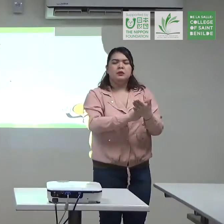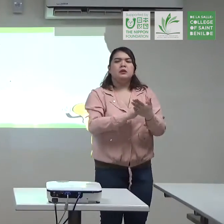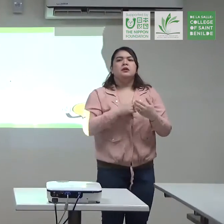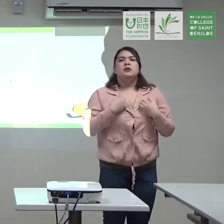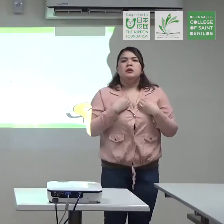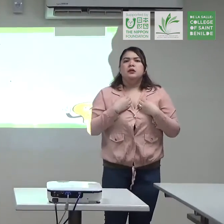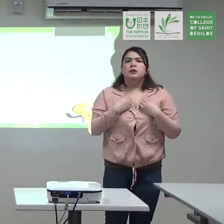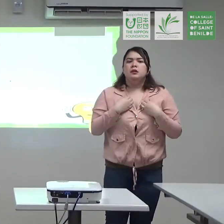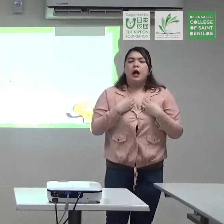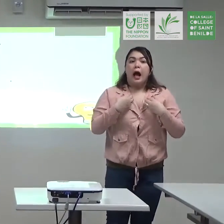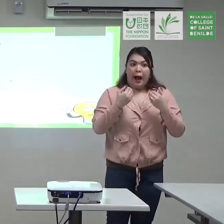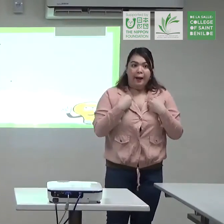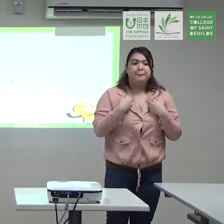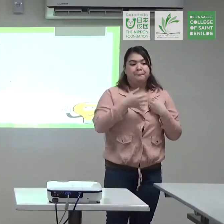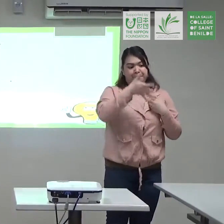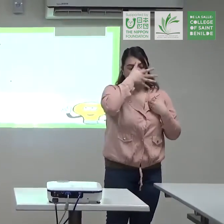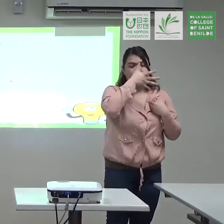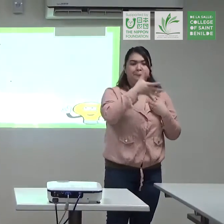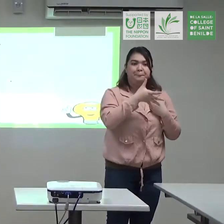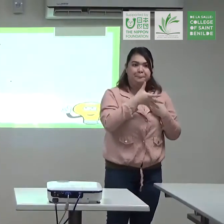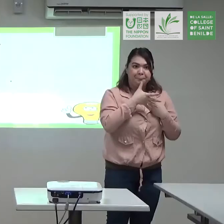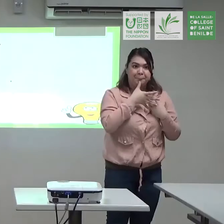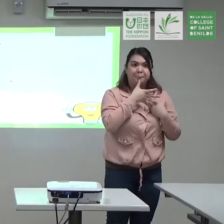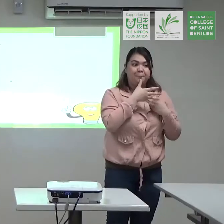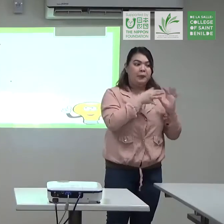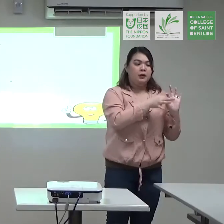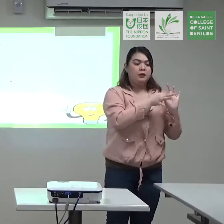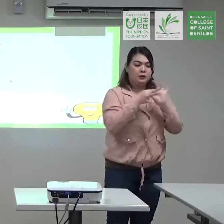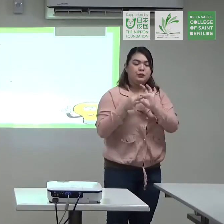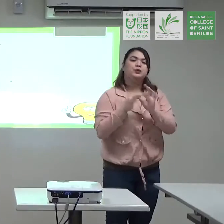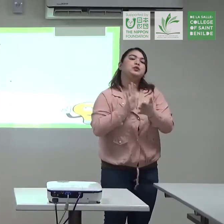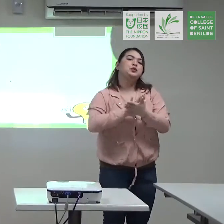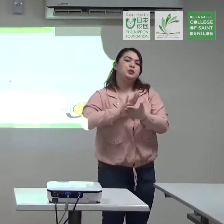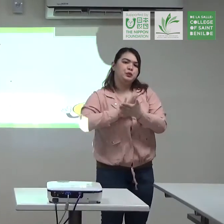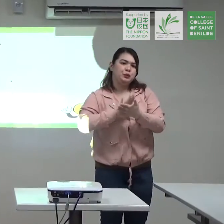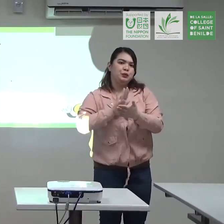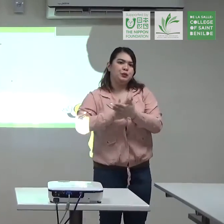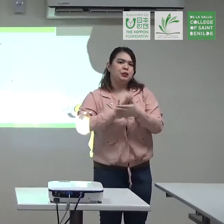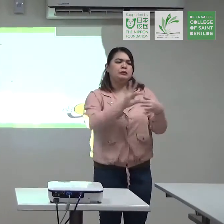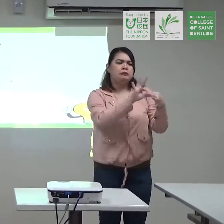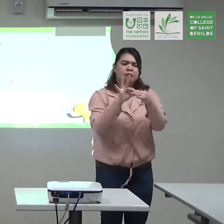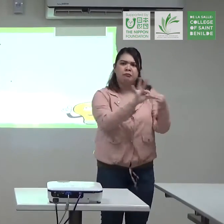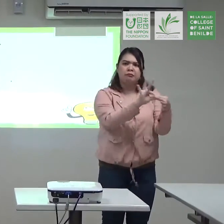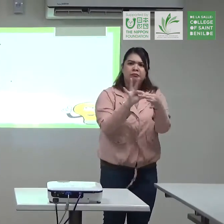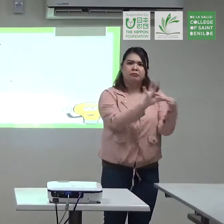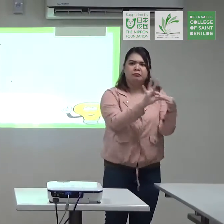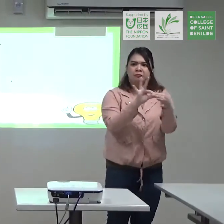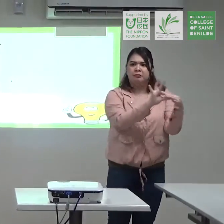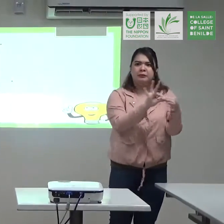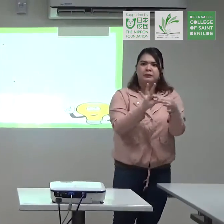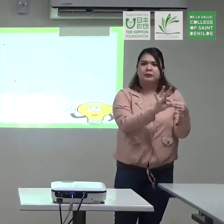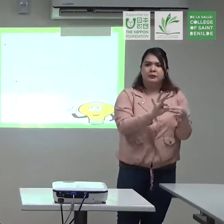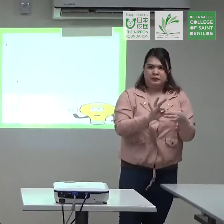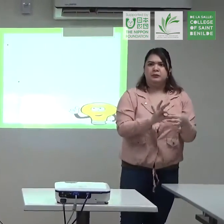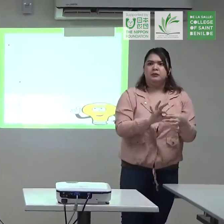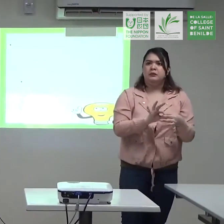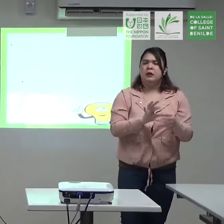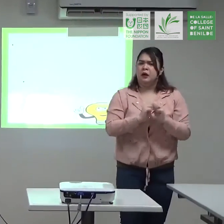every parent is connected to the school, interconnected. So